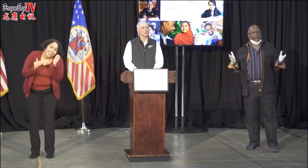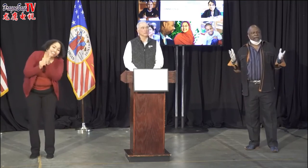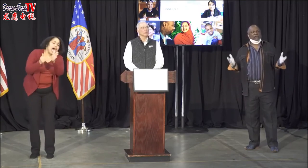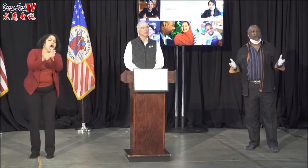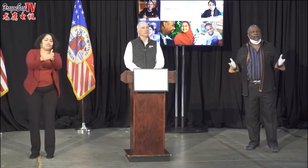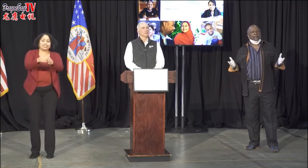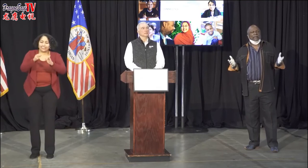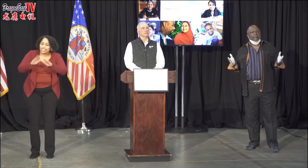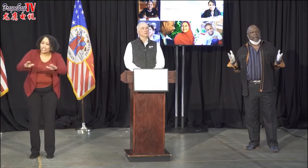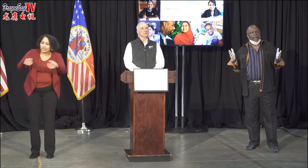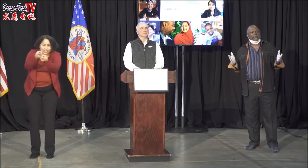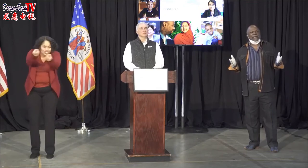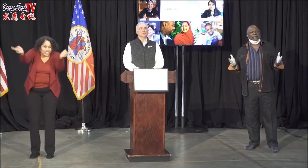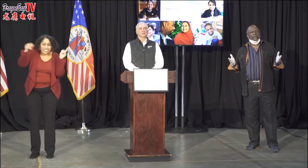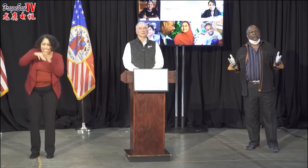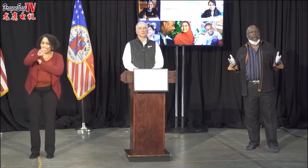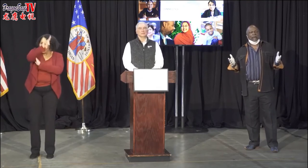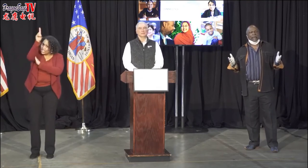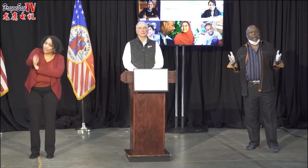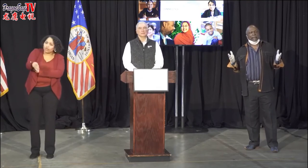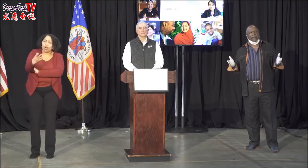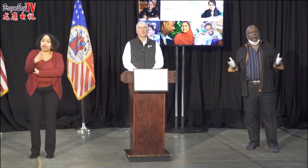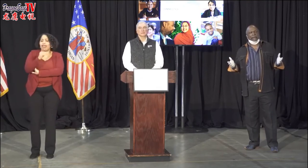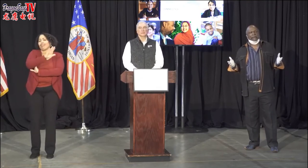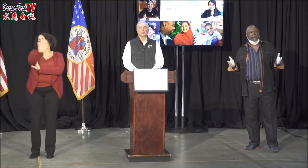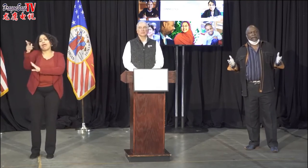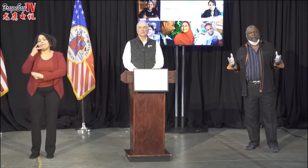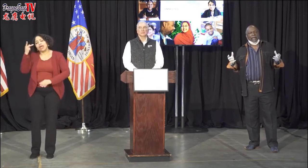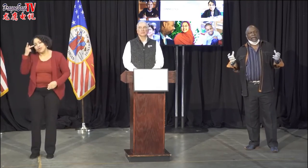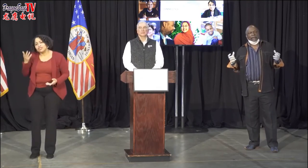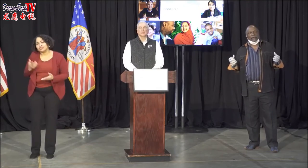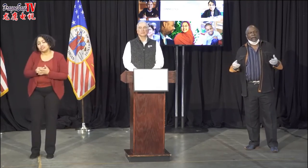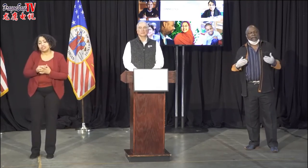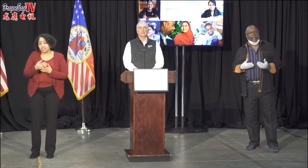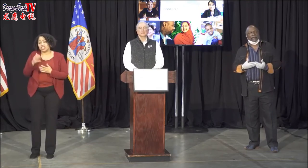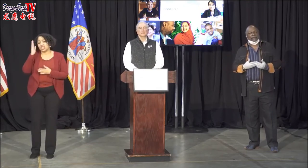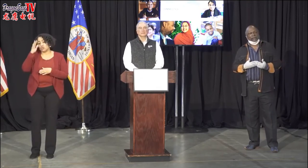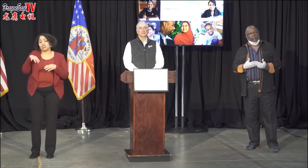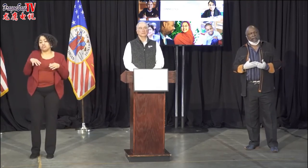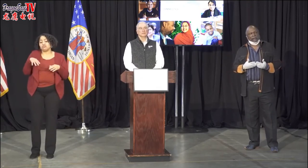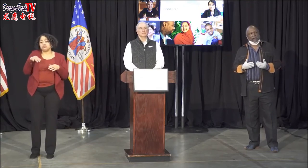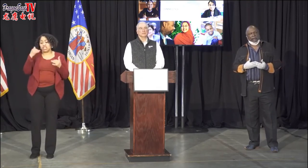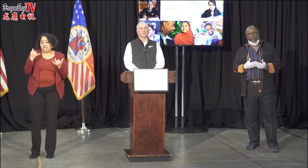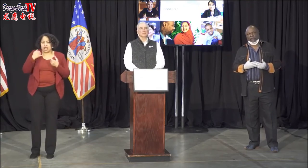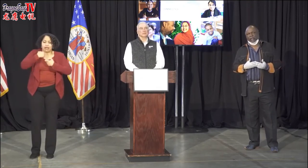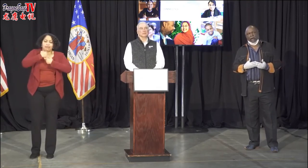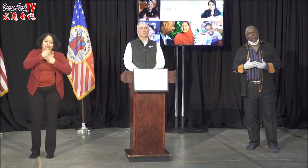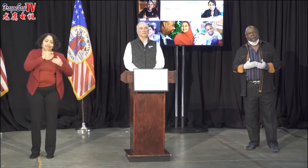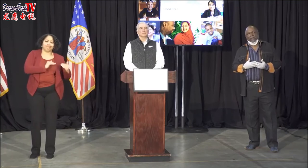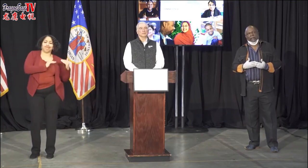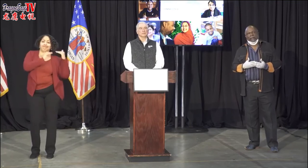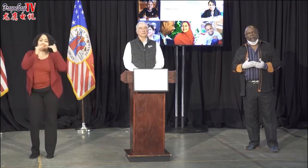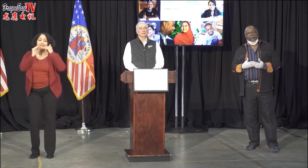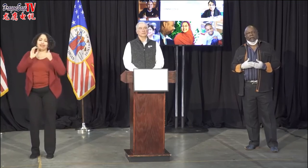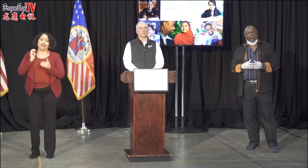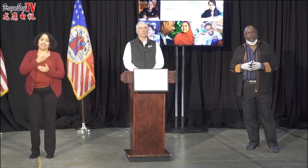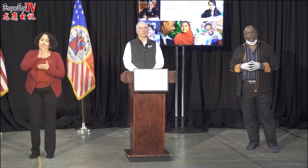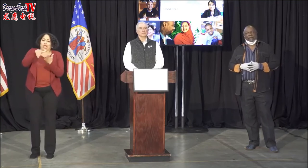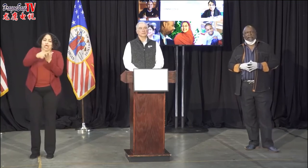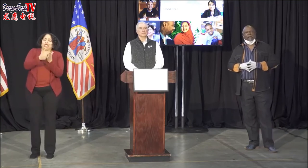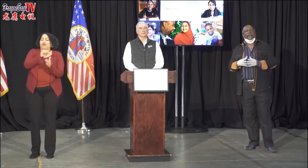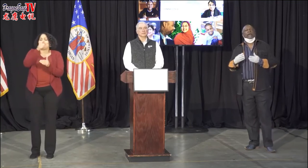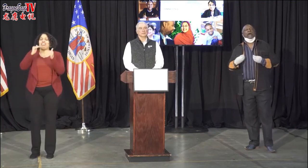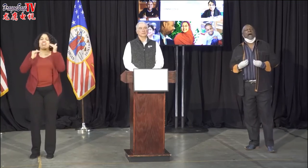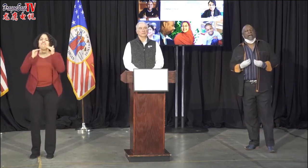thousands and thousands of children in the city of Detroit and their parents. And it's going to take us to another level. So, you